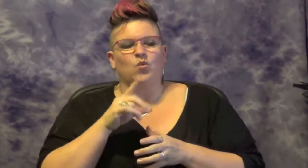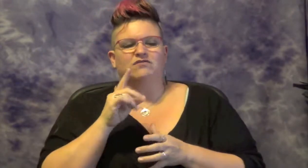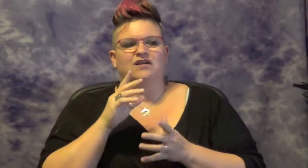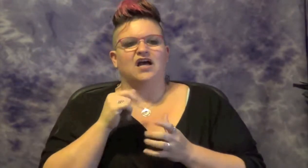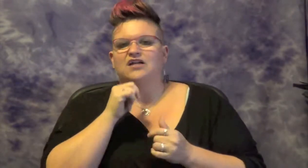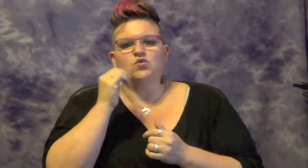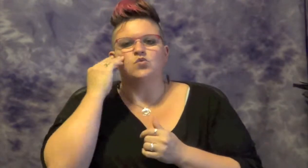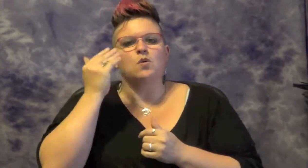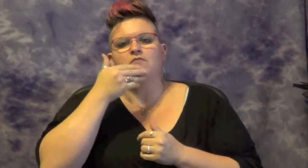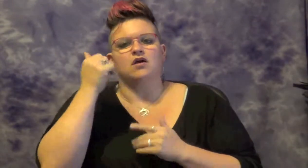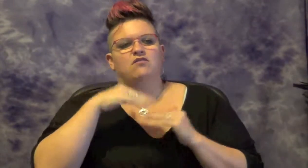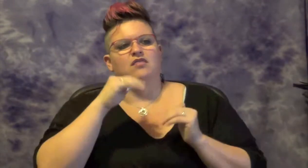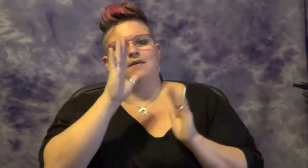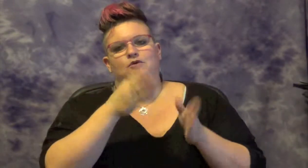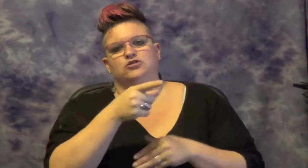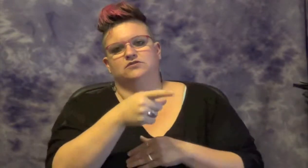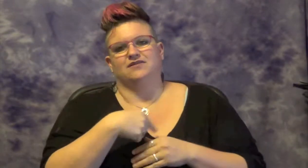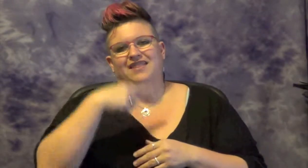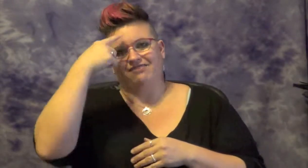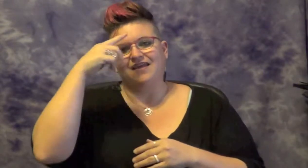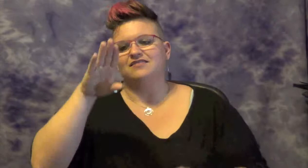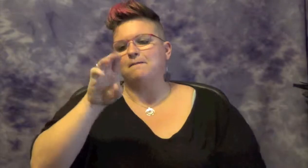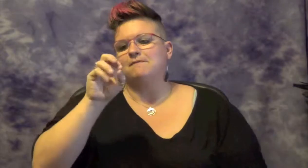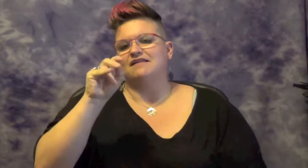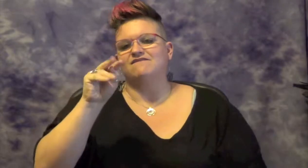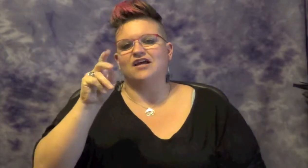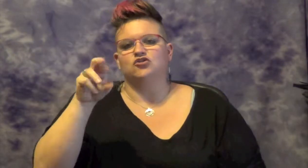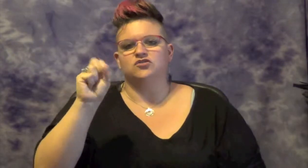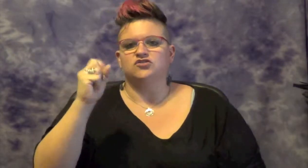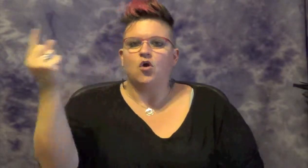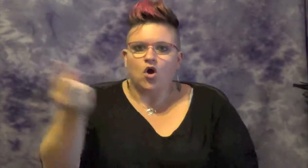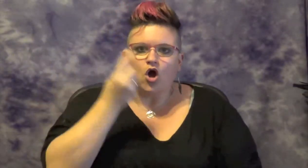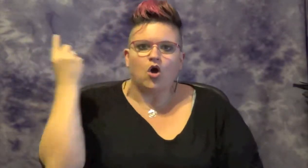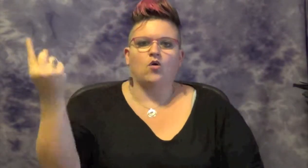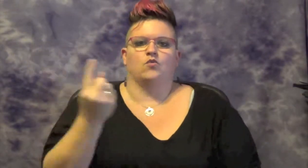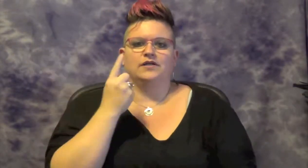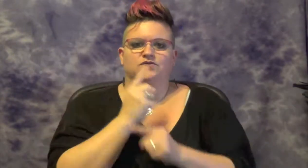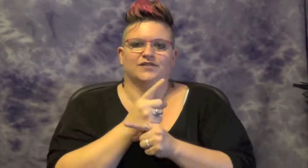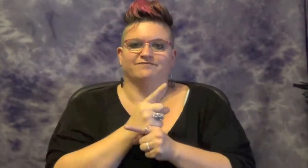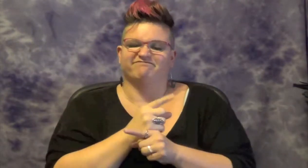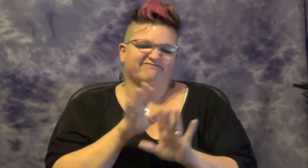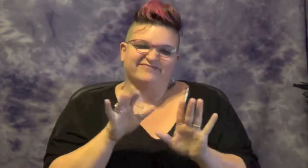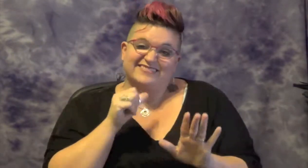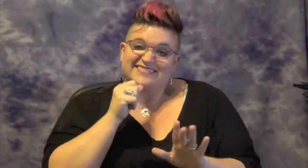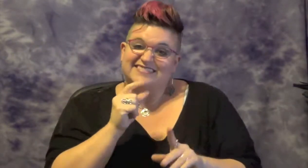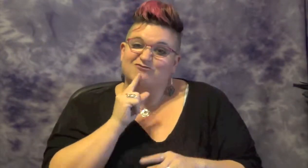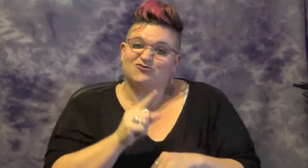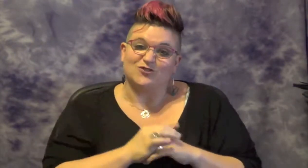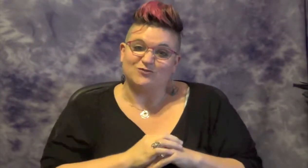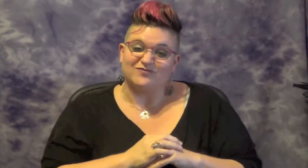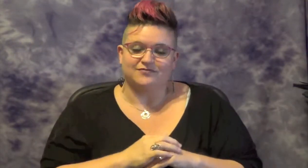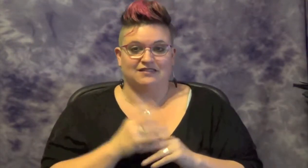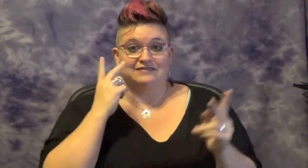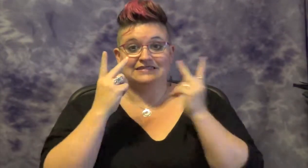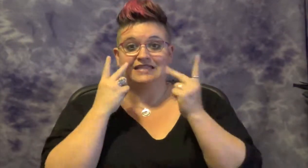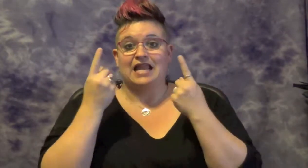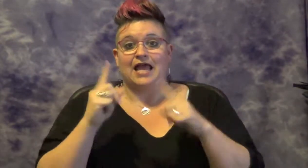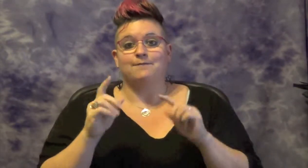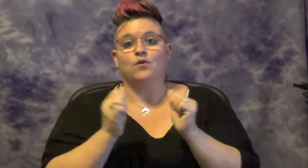the majority, hearing people know everything and that deaf people do not know as much. It's not true, and I've